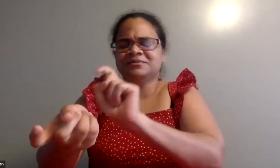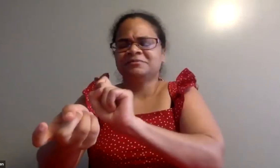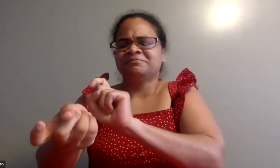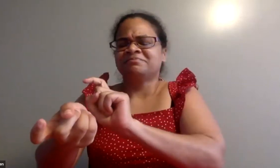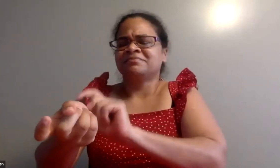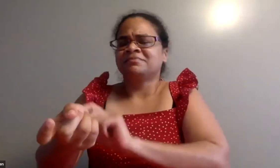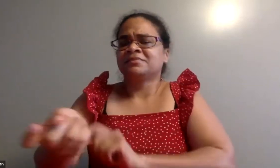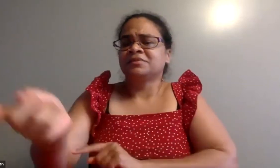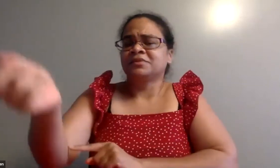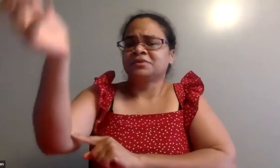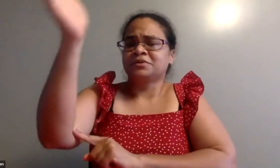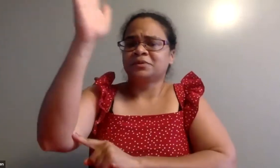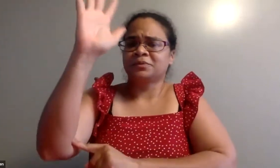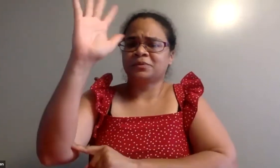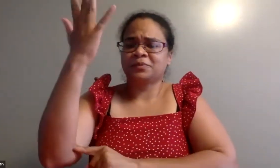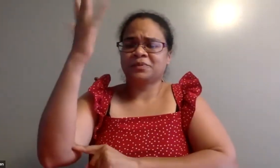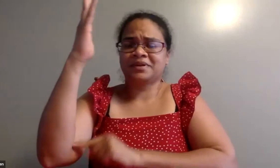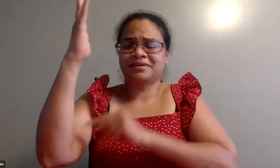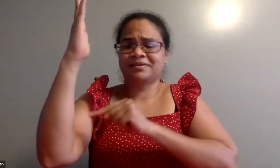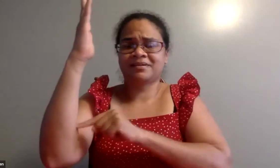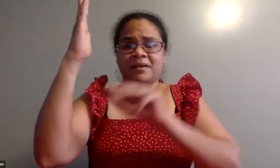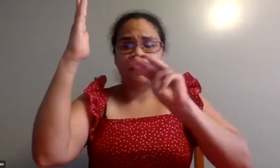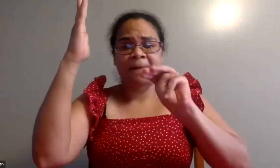on her silky skin.